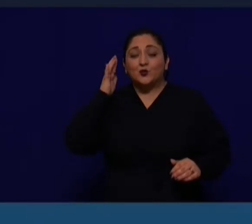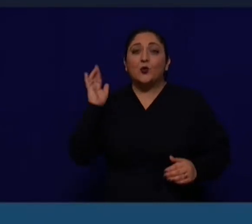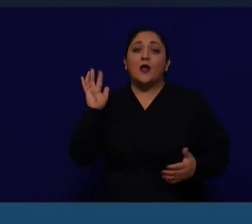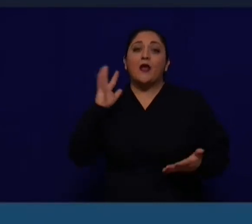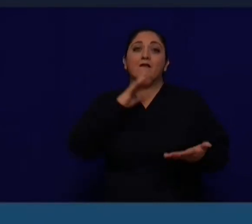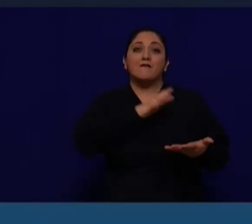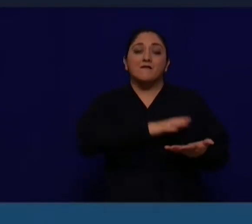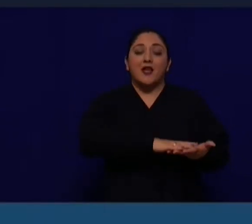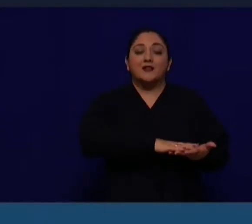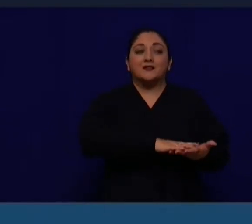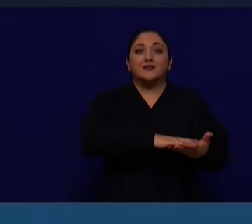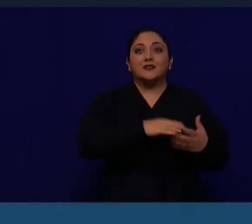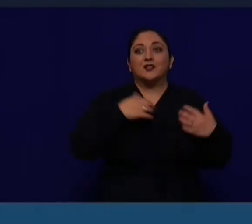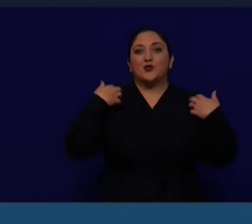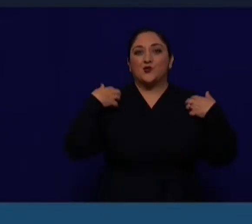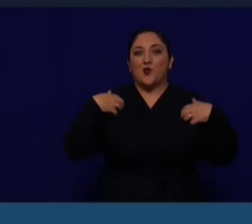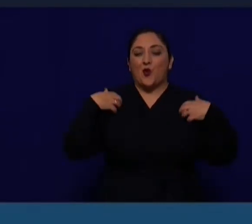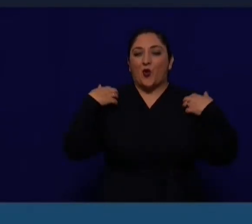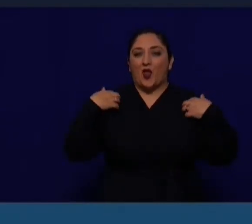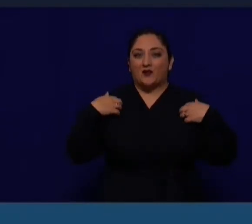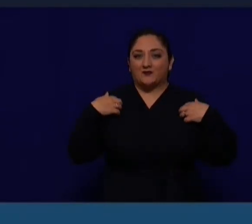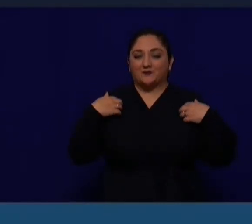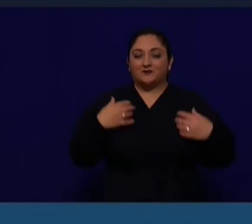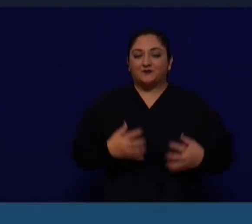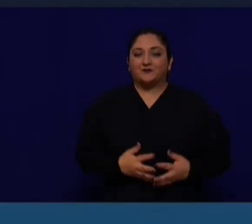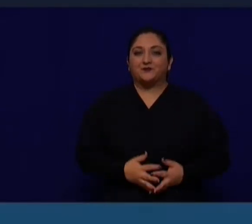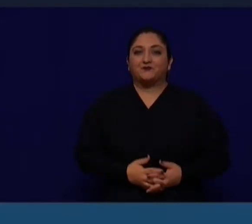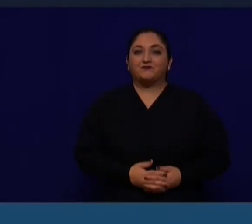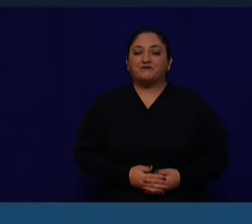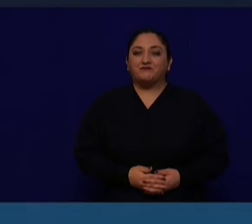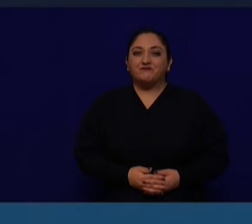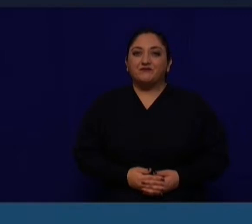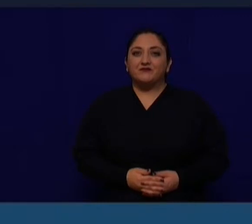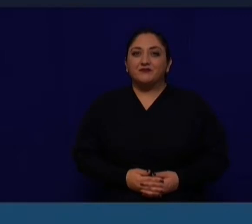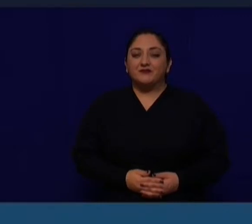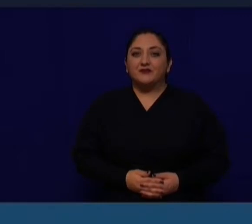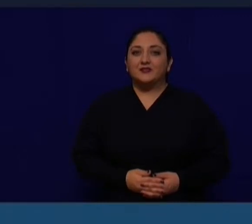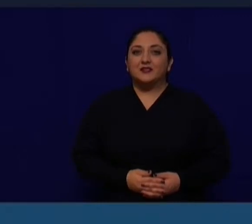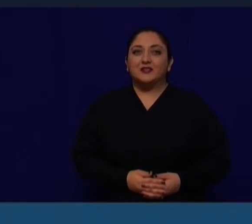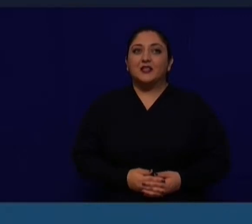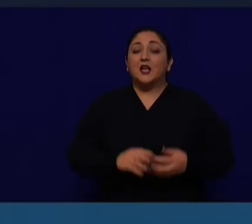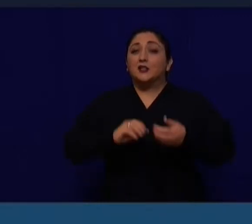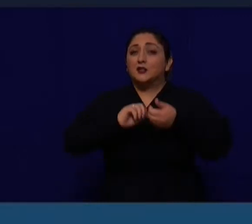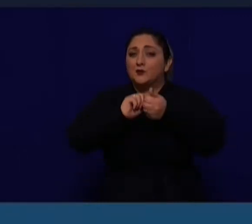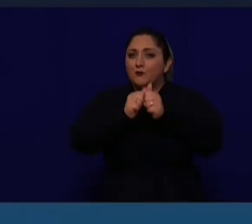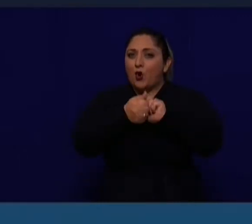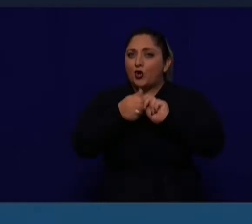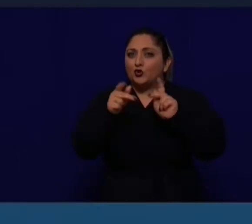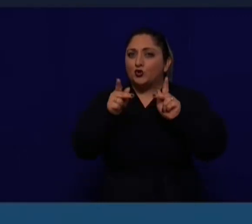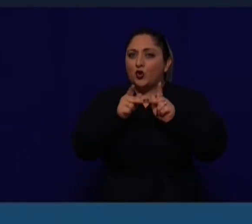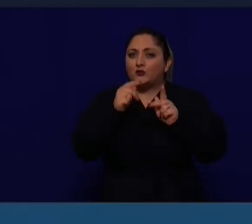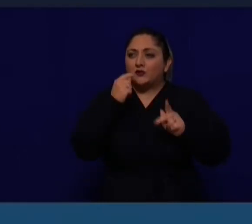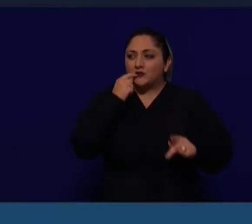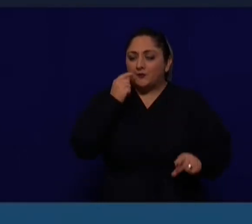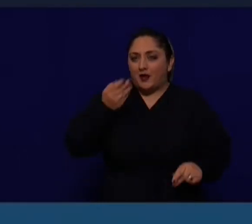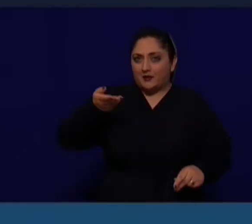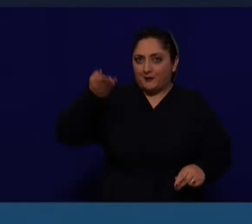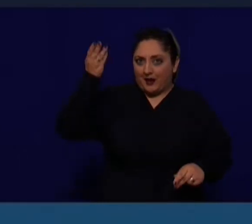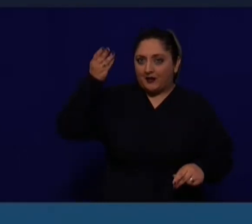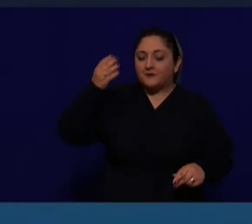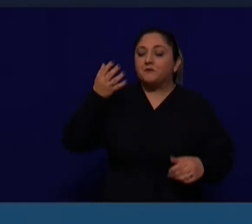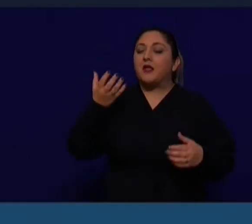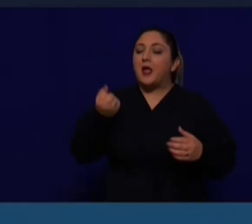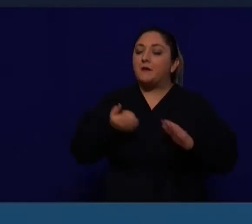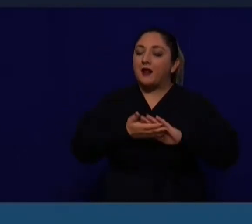minħabba kwarantina jew inkella meta jmorru l-iskola. Fuq contact sport ta' etajiet ikbar, dawn diġà